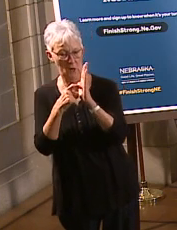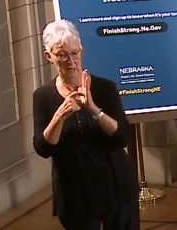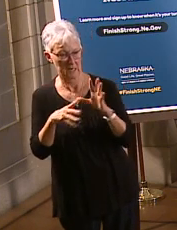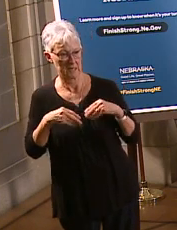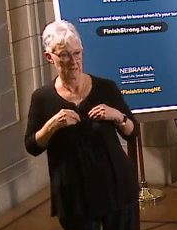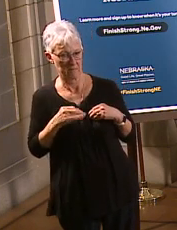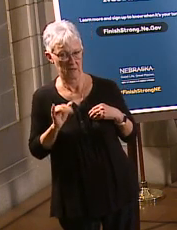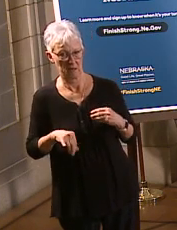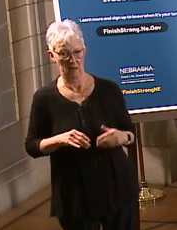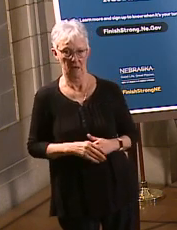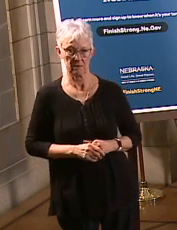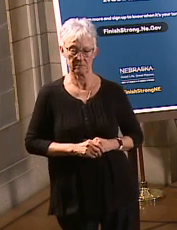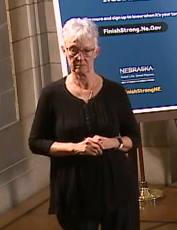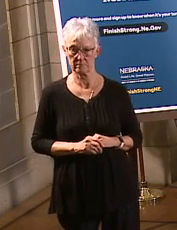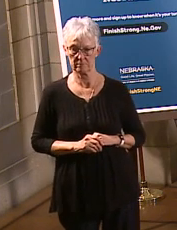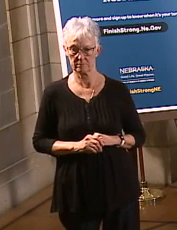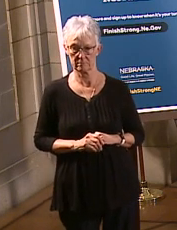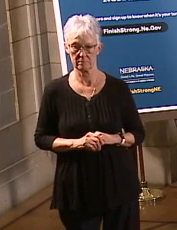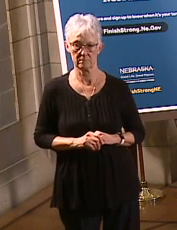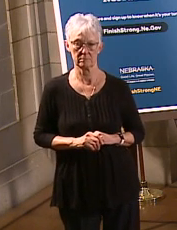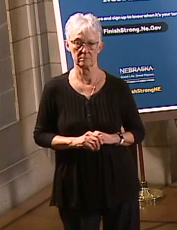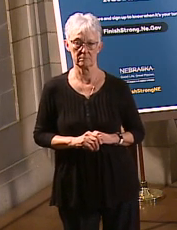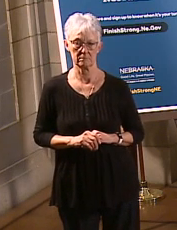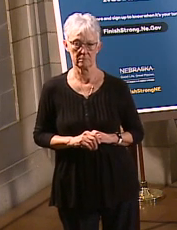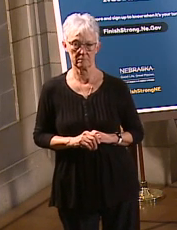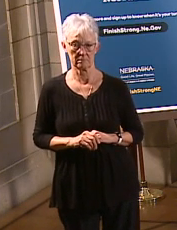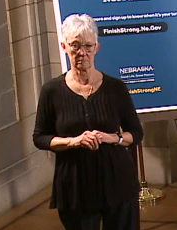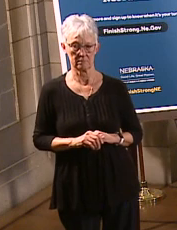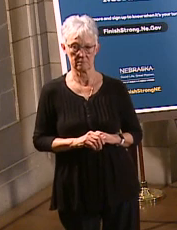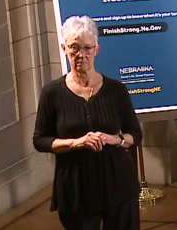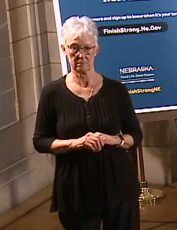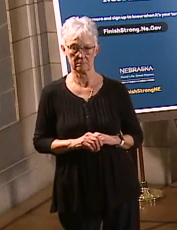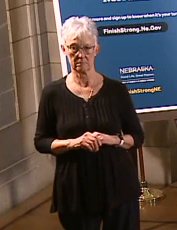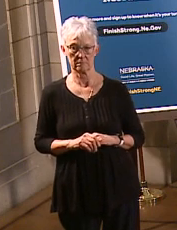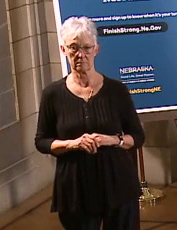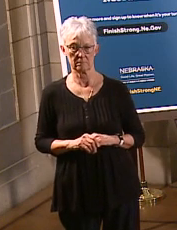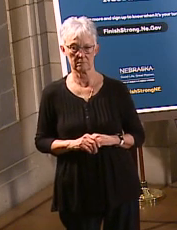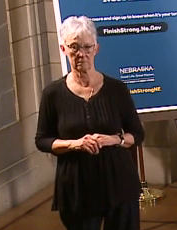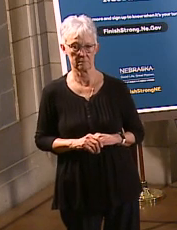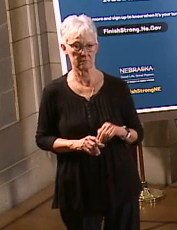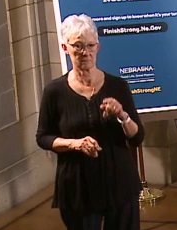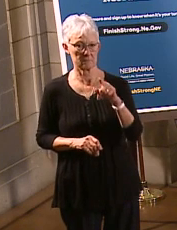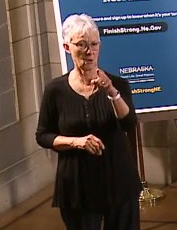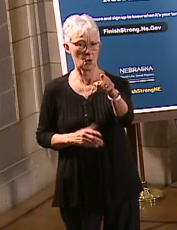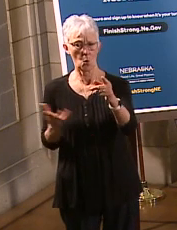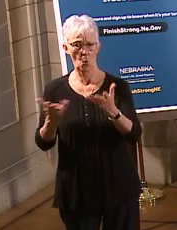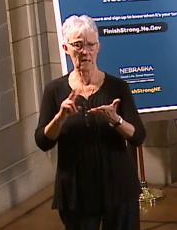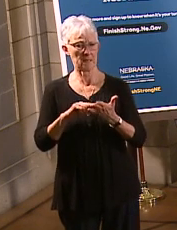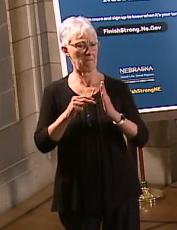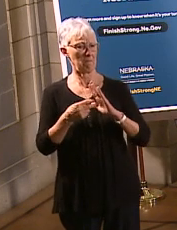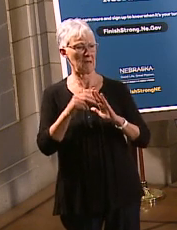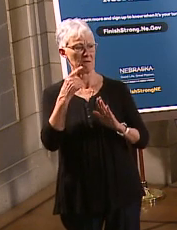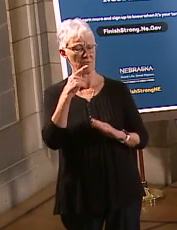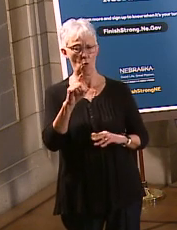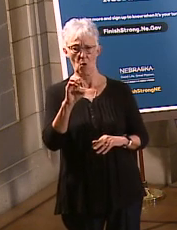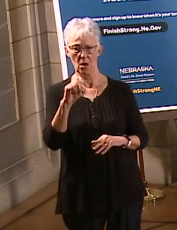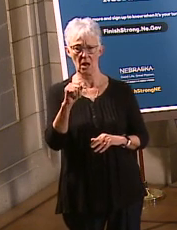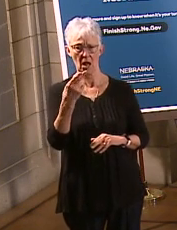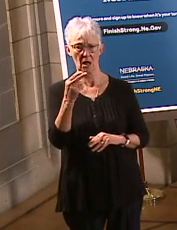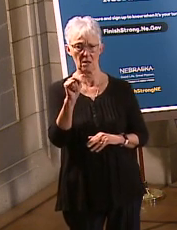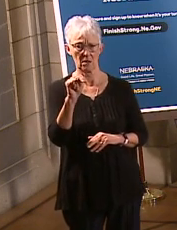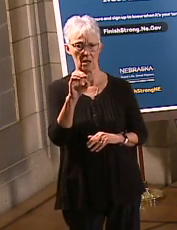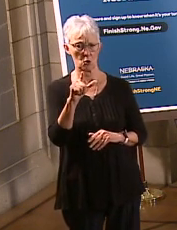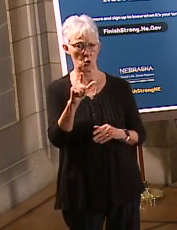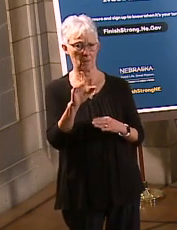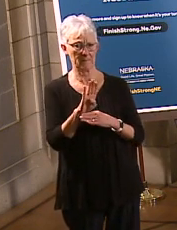What could this mean for the industry, the ethanol industry, if you get E30 into these cars? I think maybe the